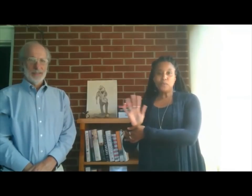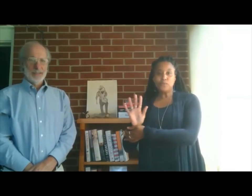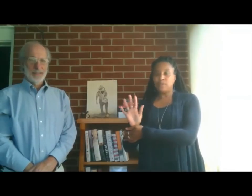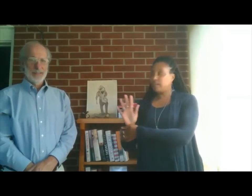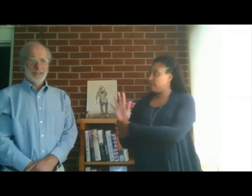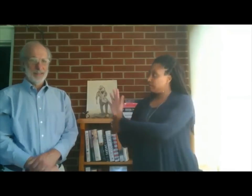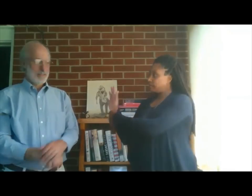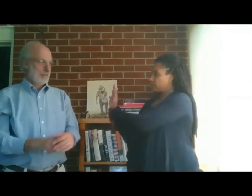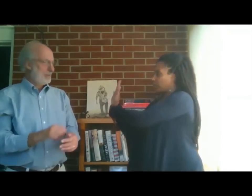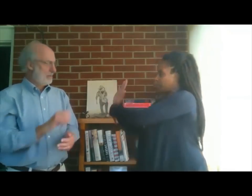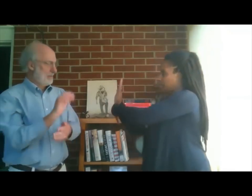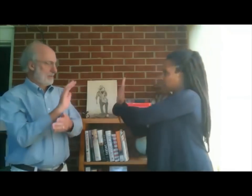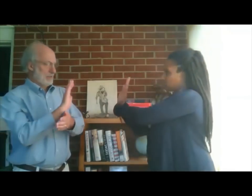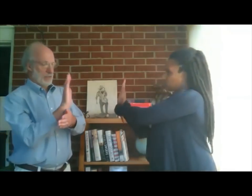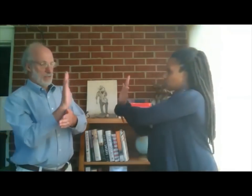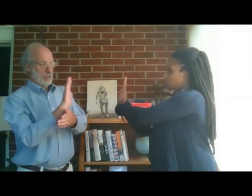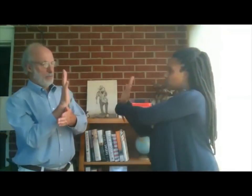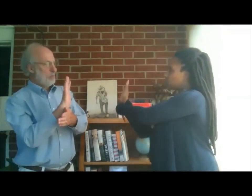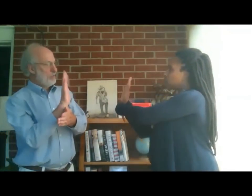Movie.